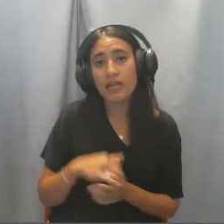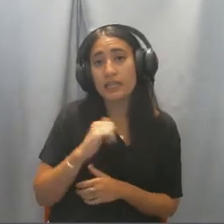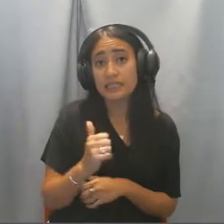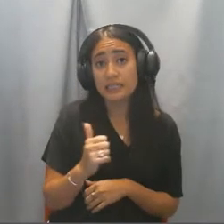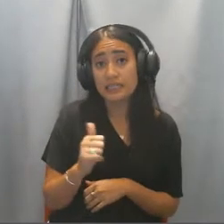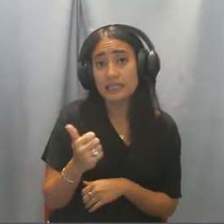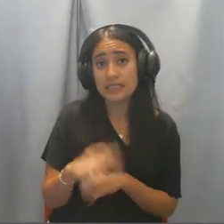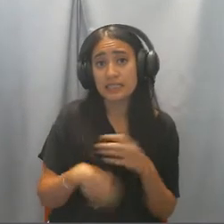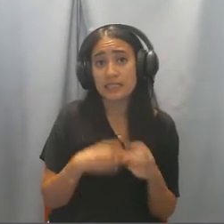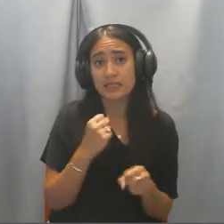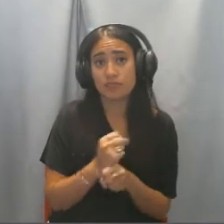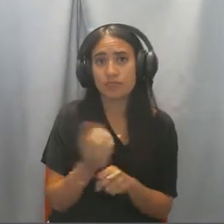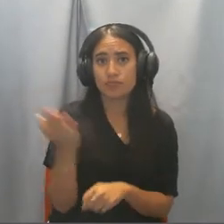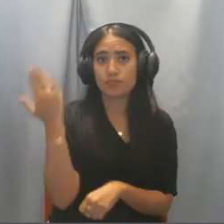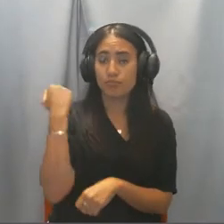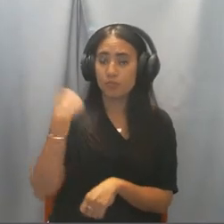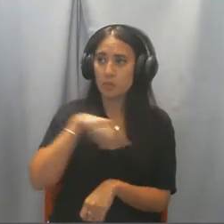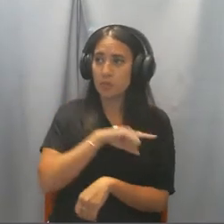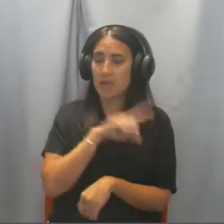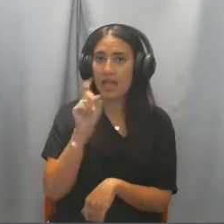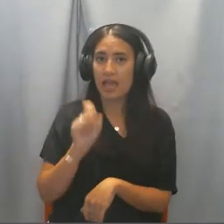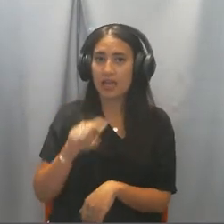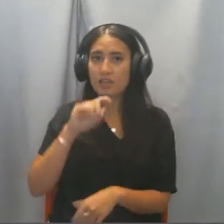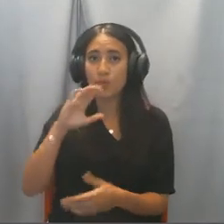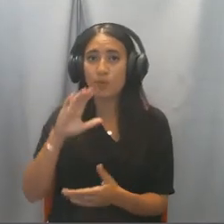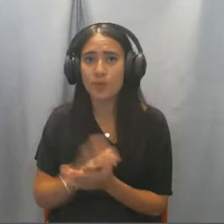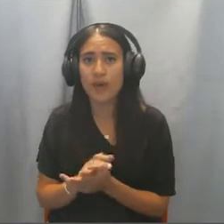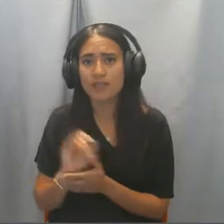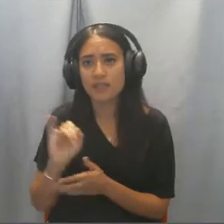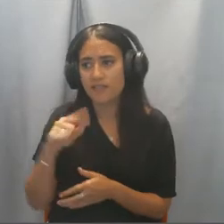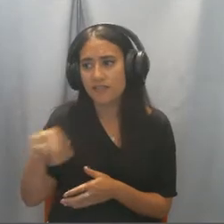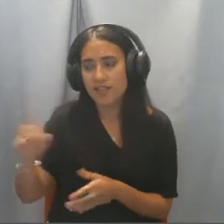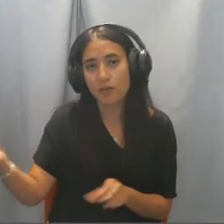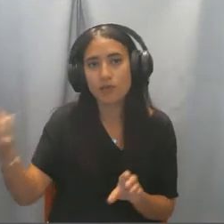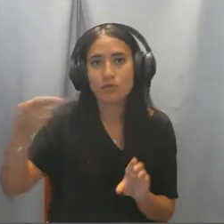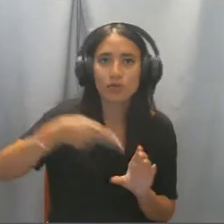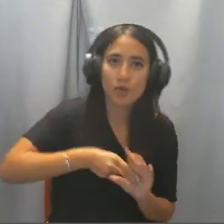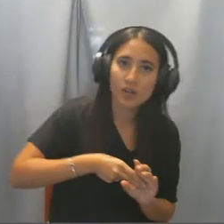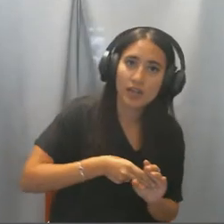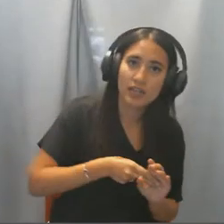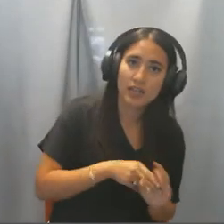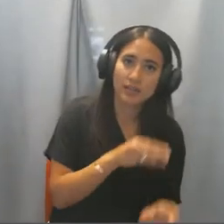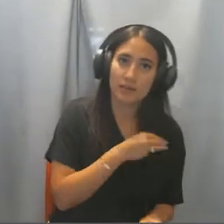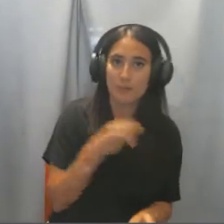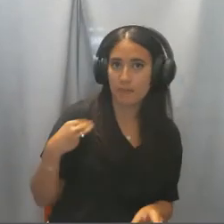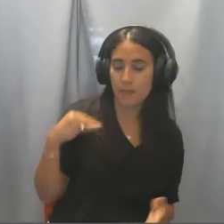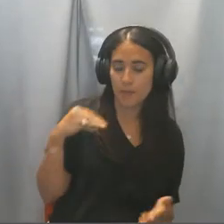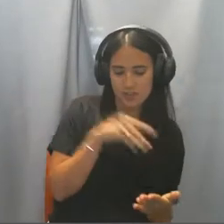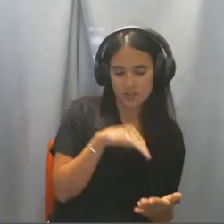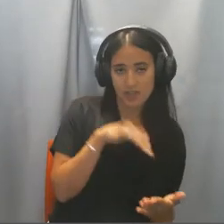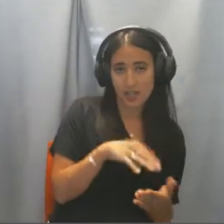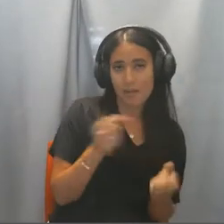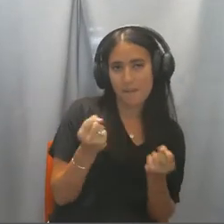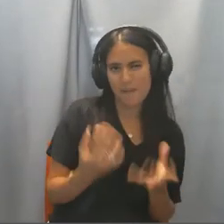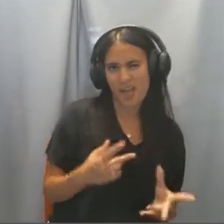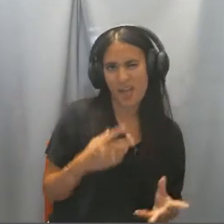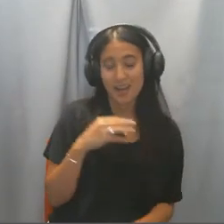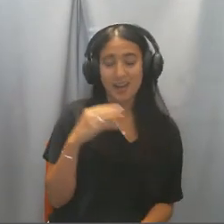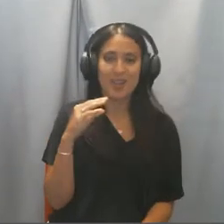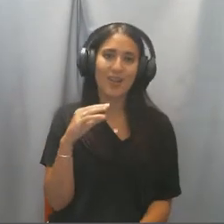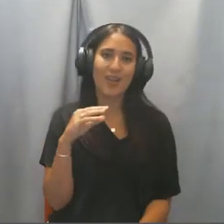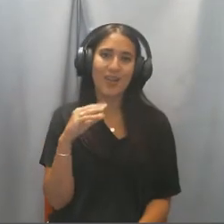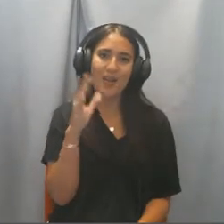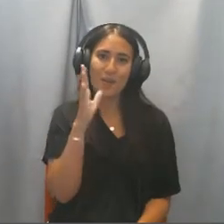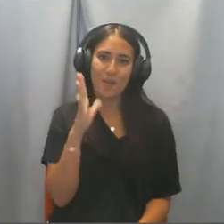finally asked the wives if they would join us as members of the study, many of the women said, "You know, it's about time." So what